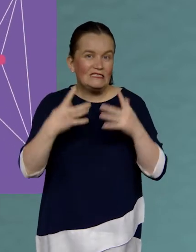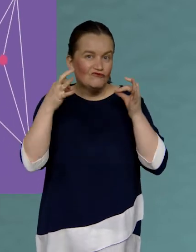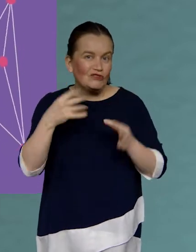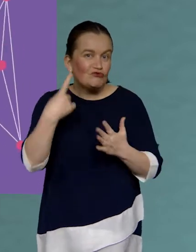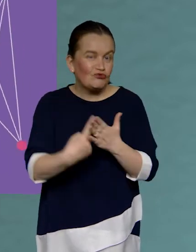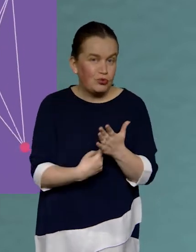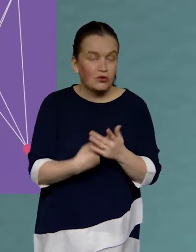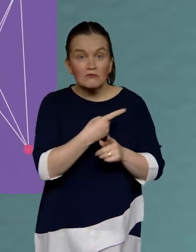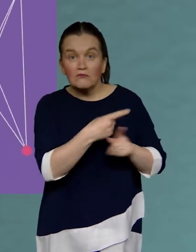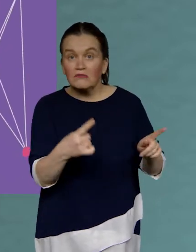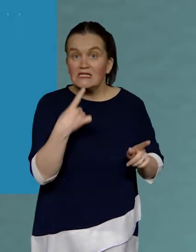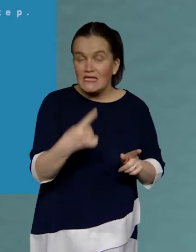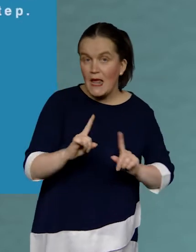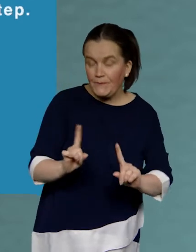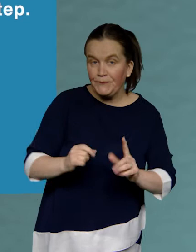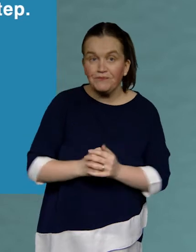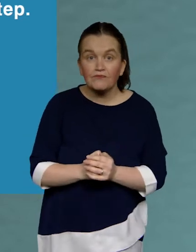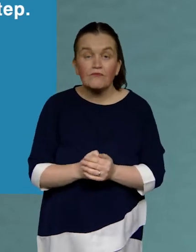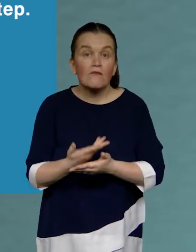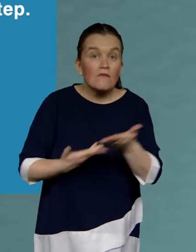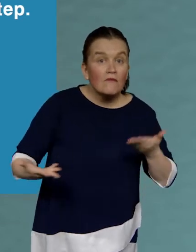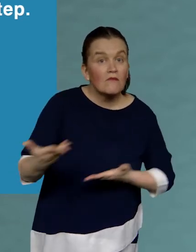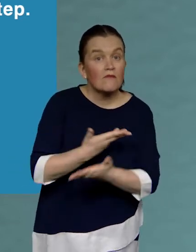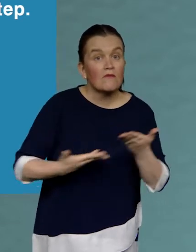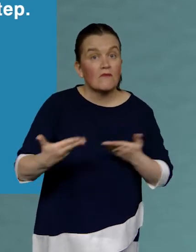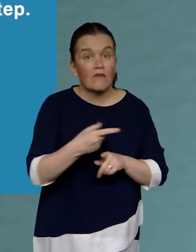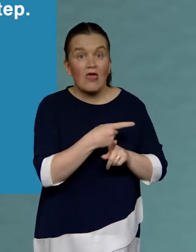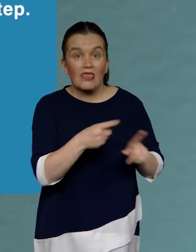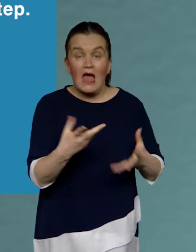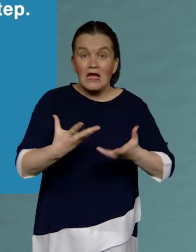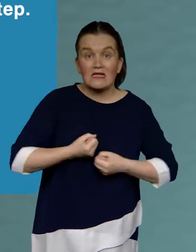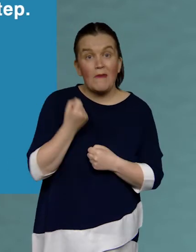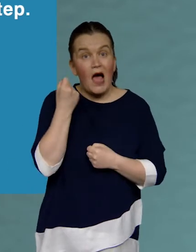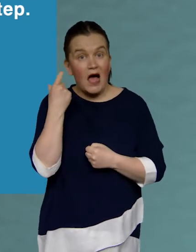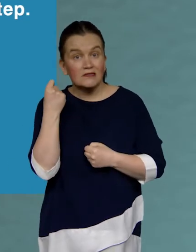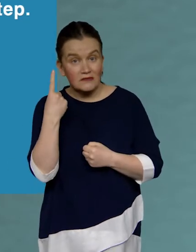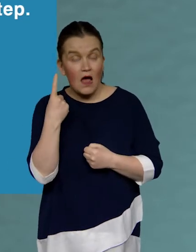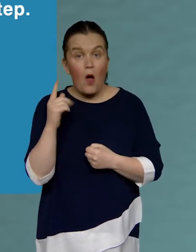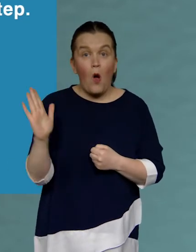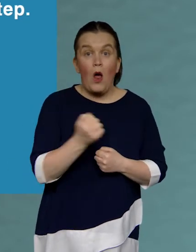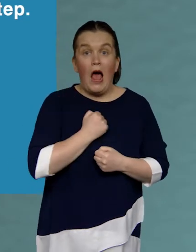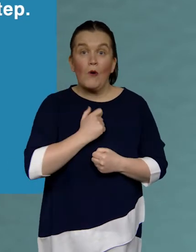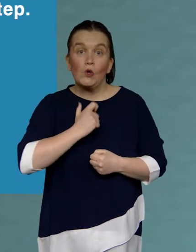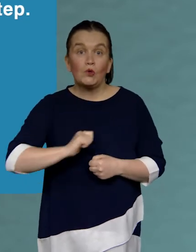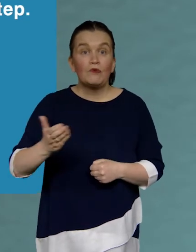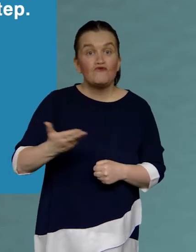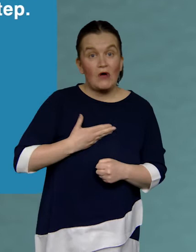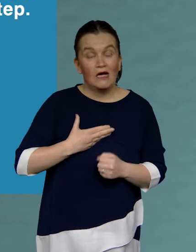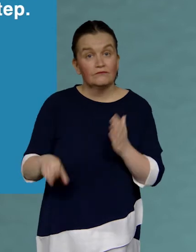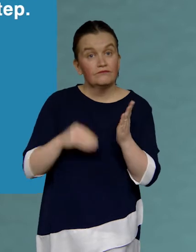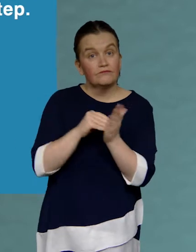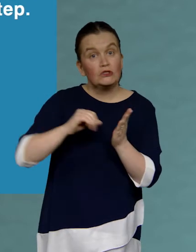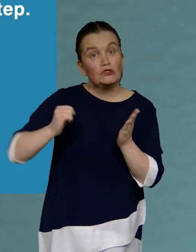What did people say? Across all conversations, people welcomed the idea of putting all of our human rights into Scots